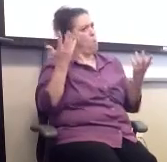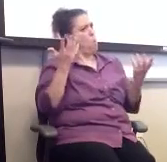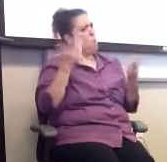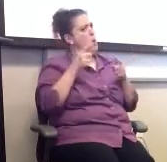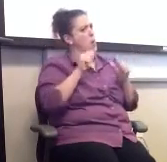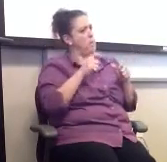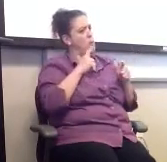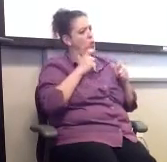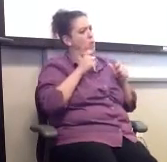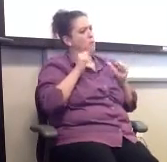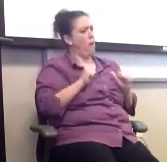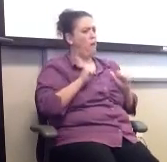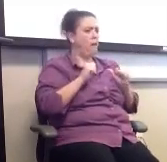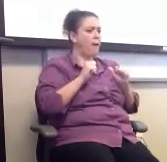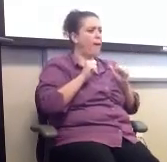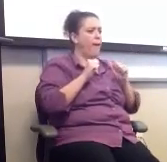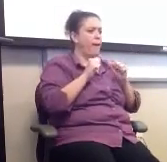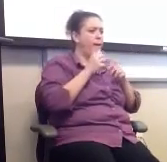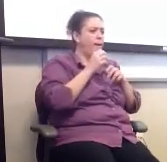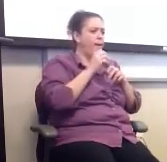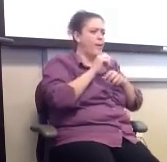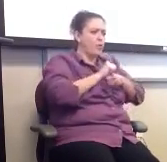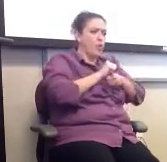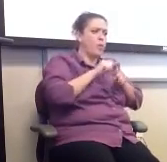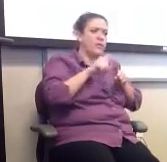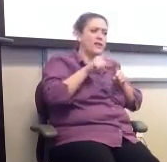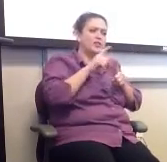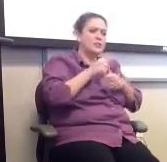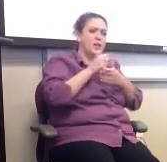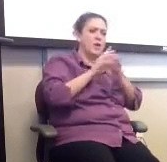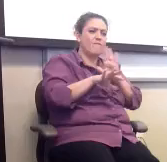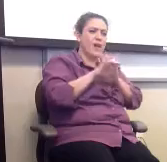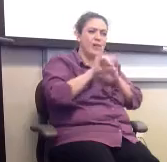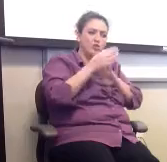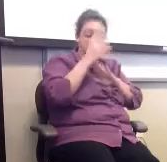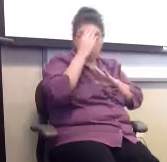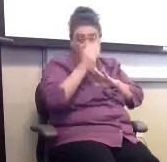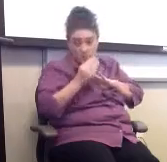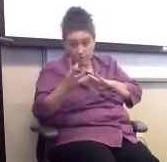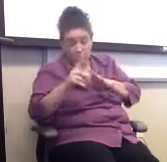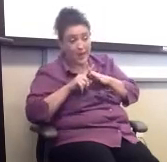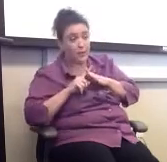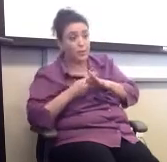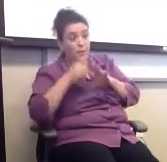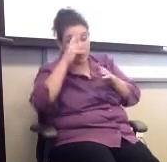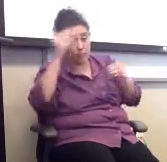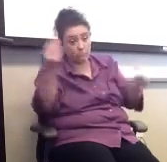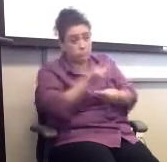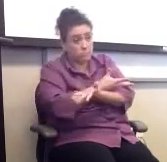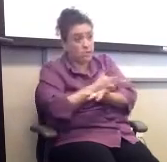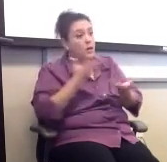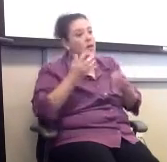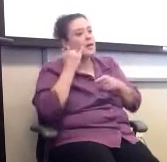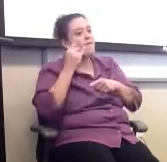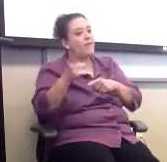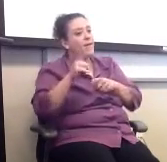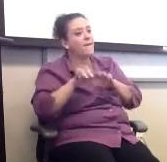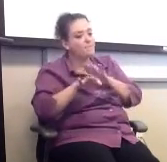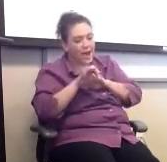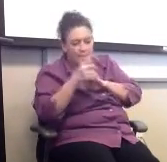for a job, and that's where they need help, I would say that up front to the person who's doing the assessment. And then if they find something that you weren't aware of that means that they